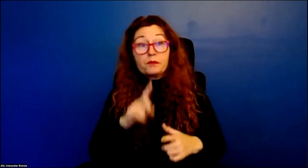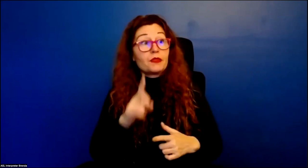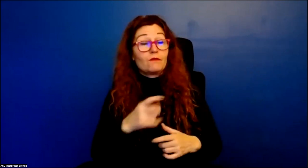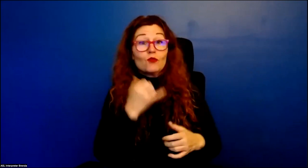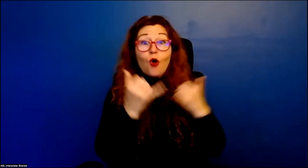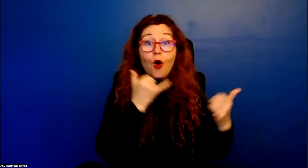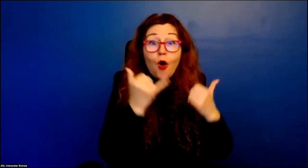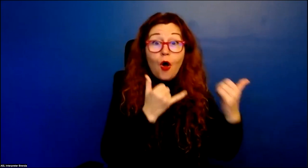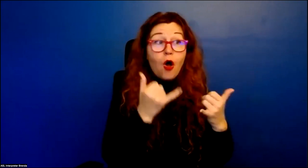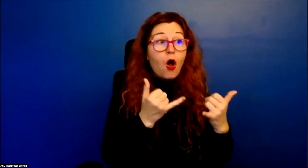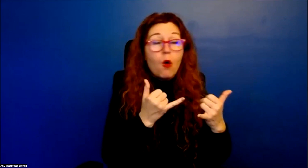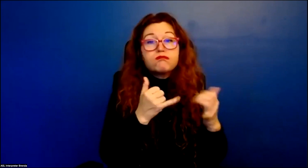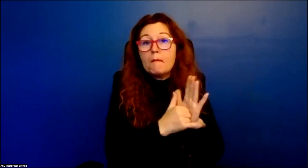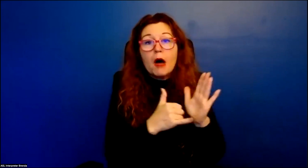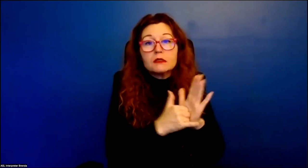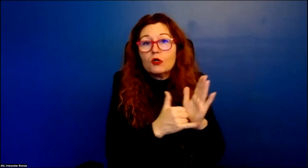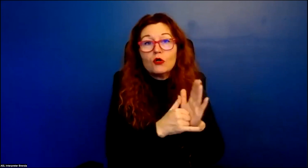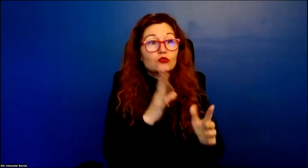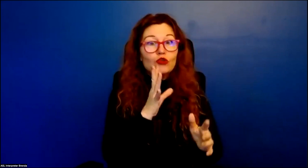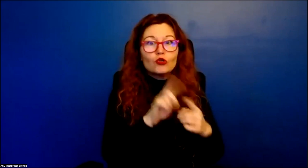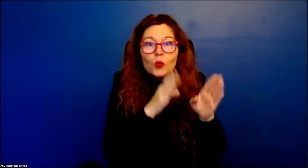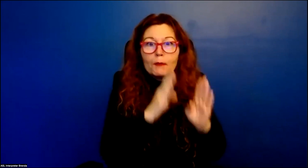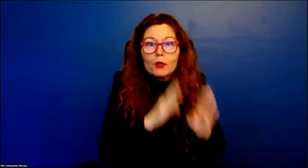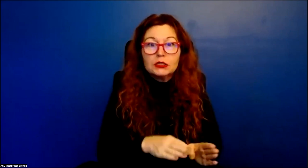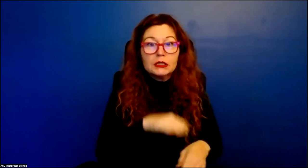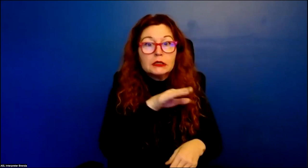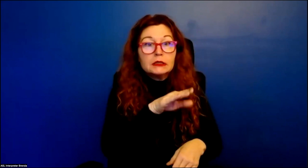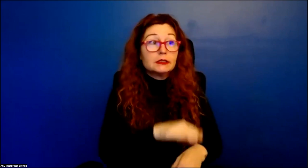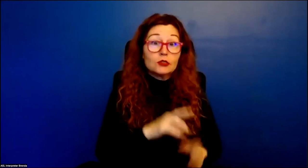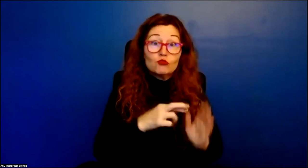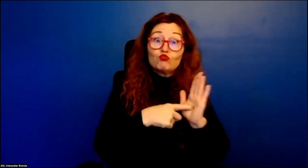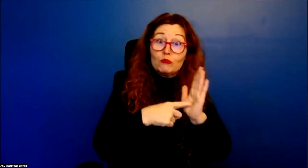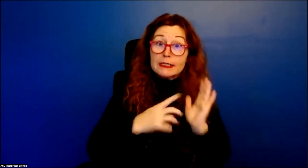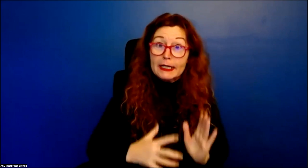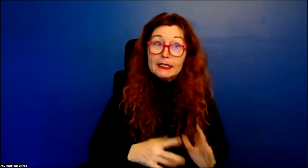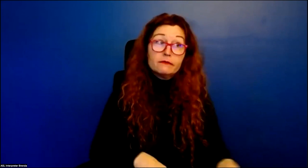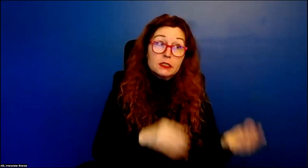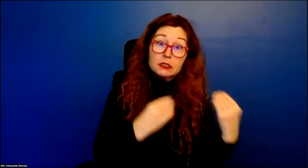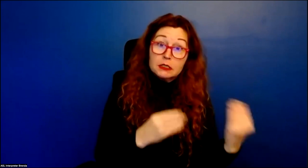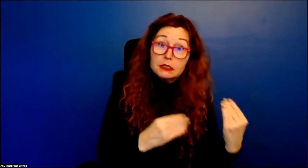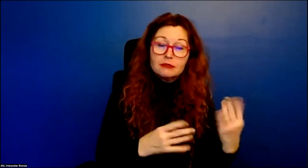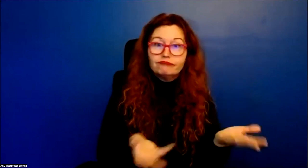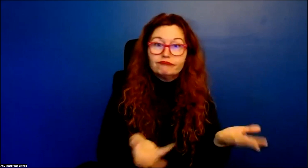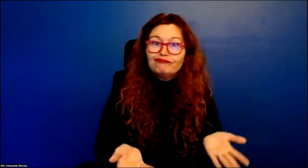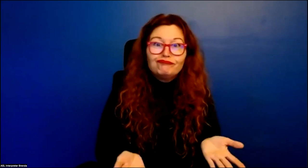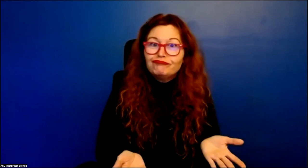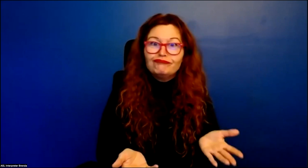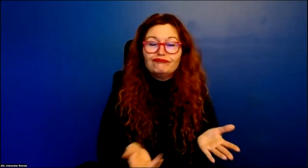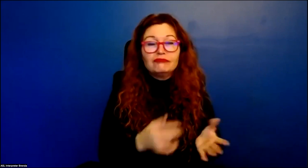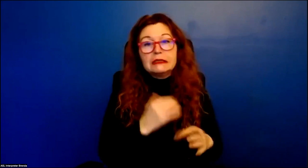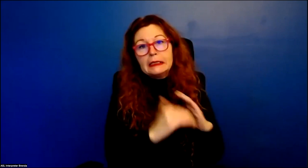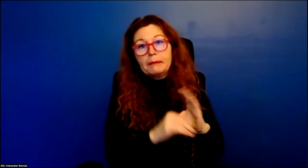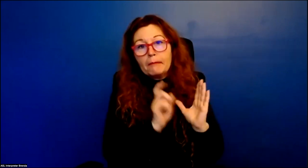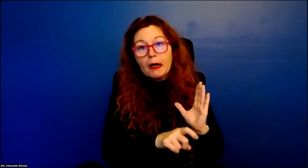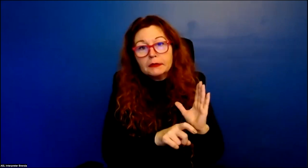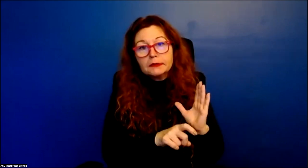it's easy and you can do it online. When you want to get rid of a product, you can't do it. You have to try and find somebody and wait 2 hours